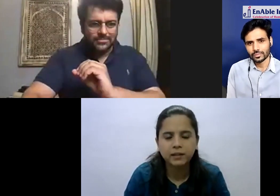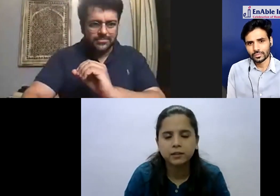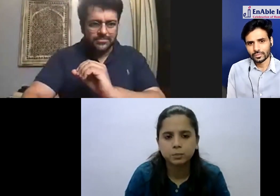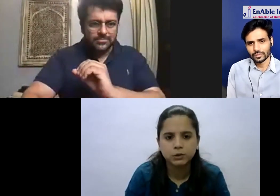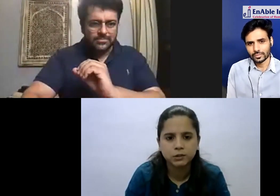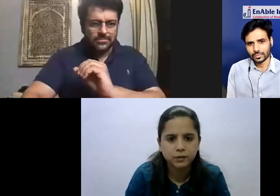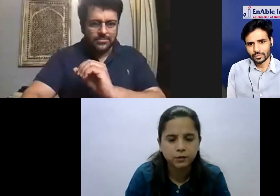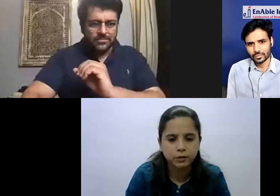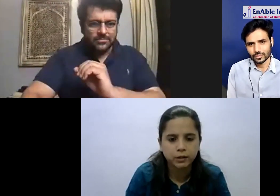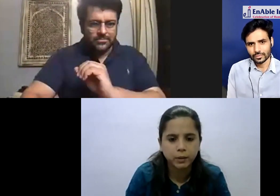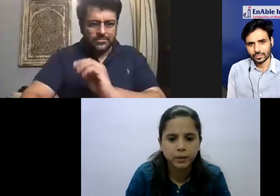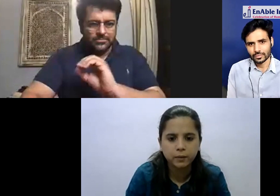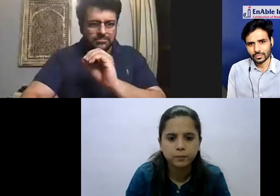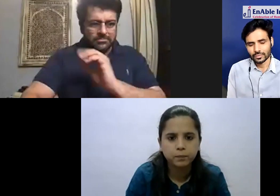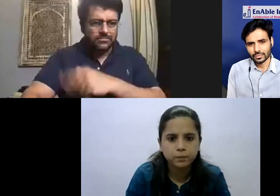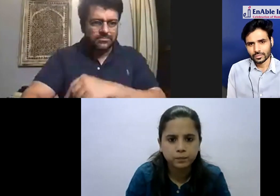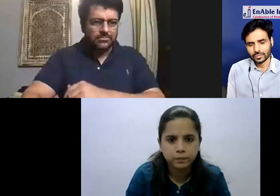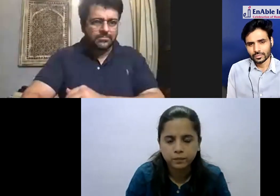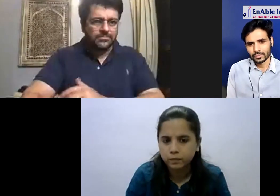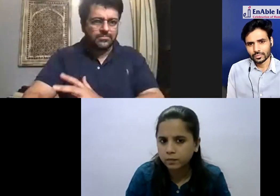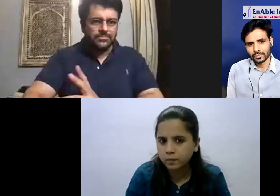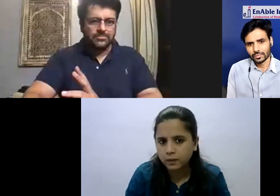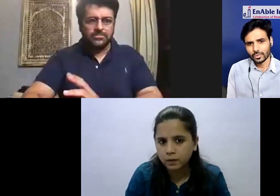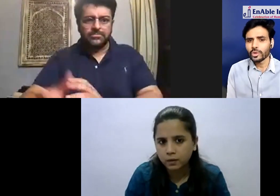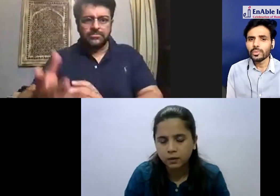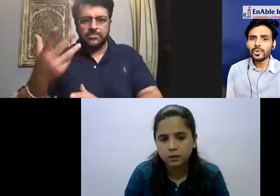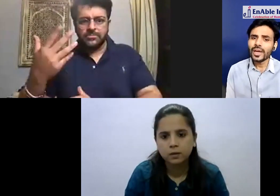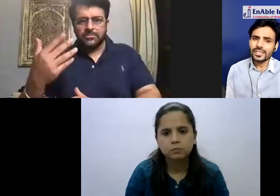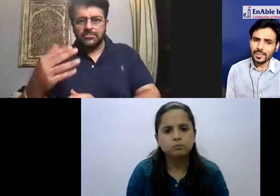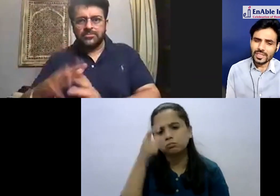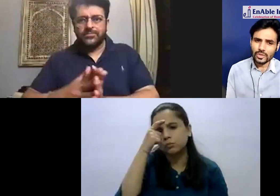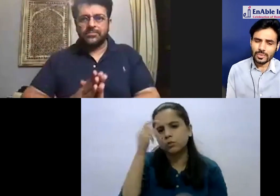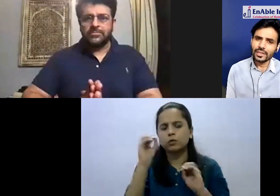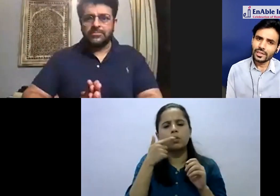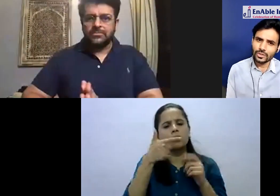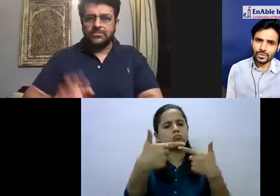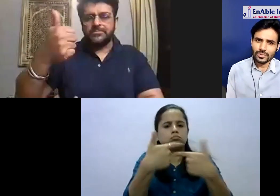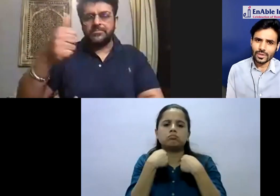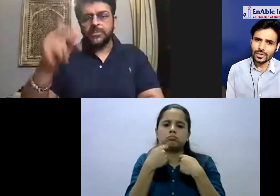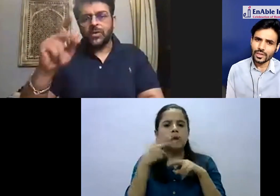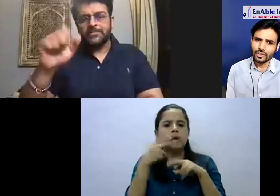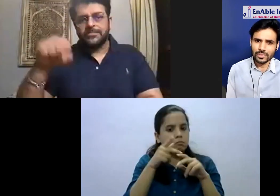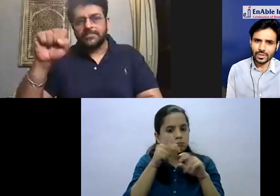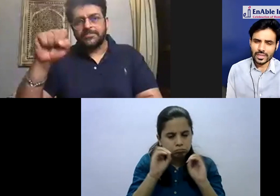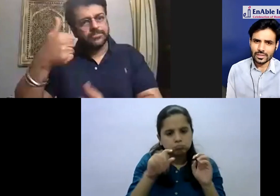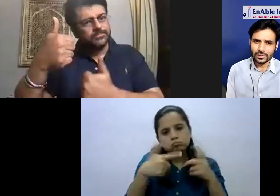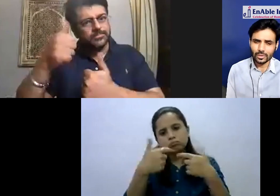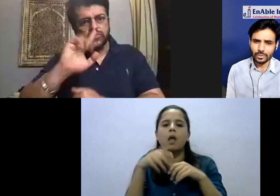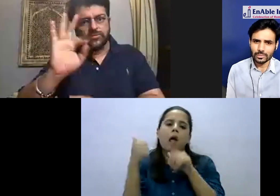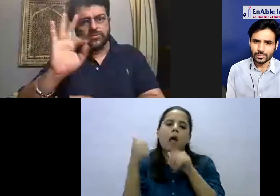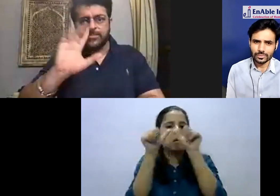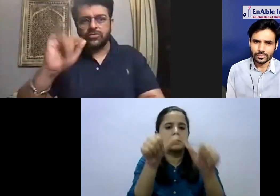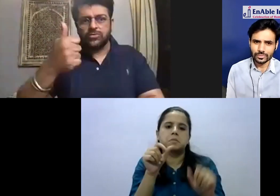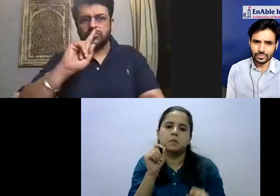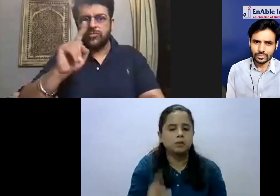Okay, I think that person is not here. Maybe. No problem. You guys can message me and then, give him the answer. No